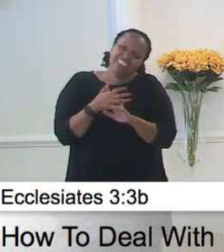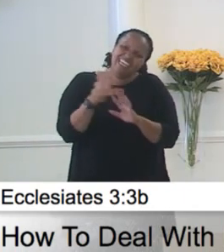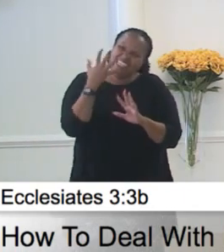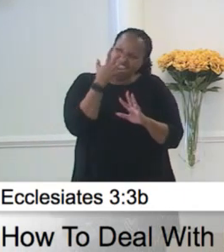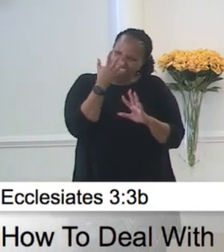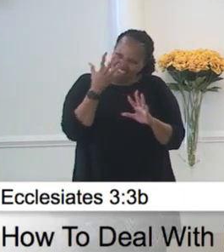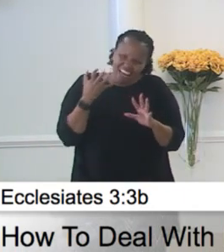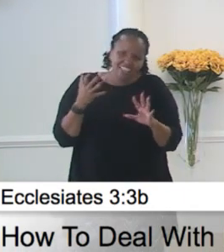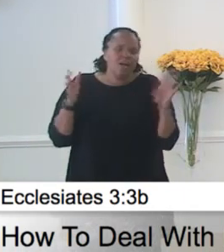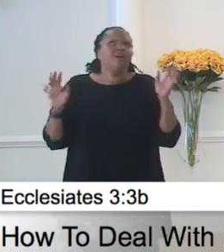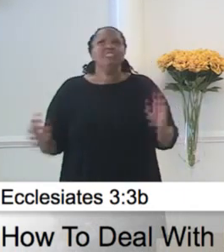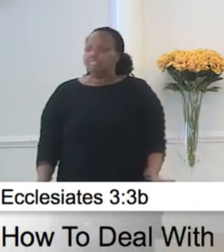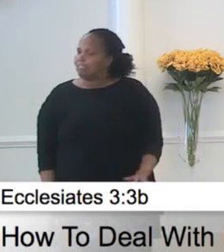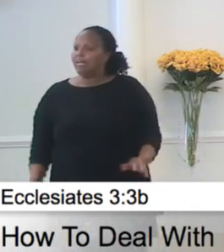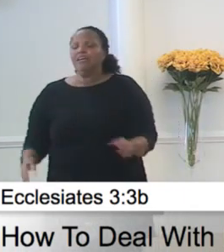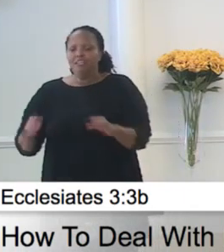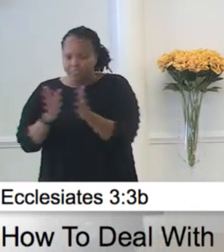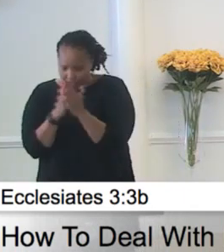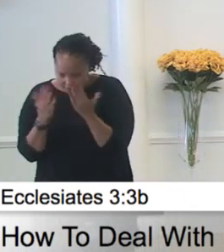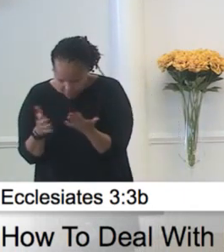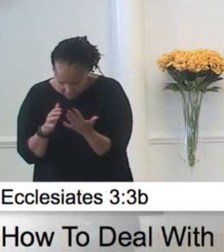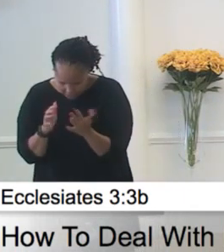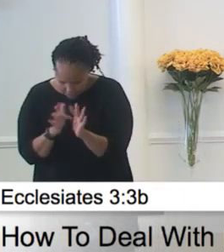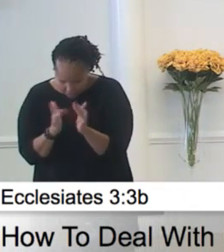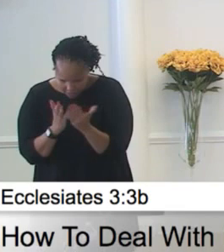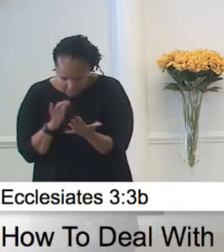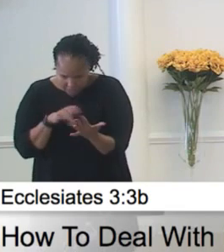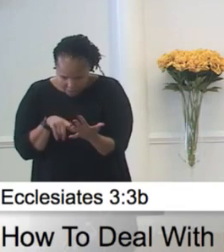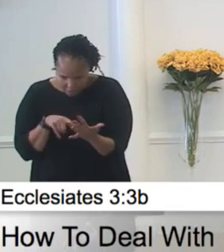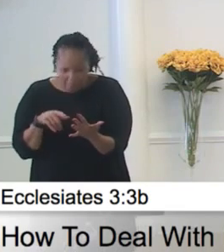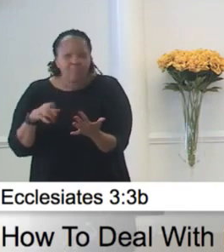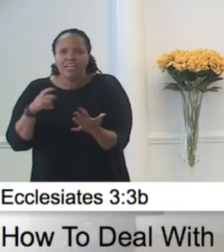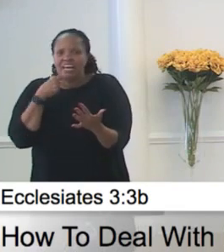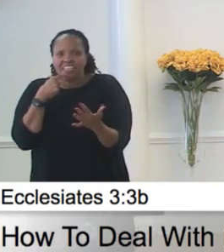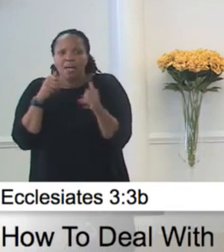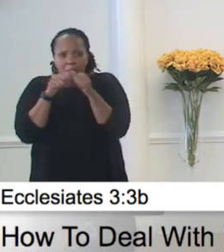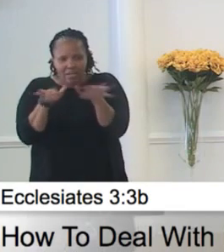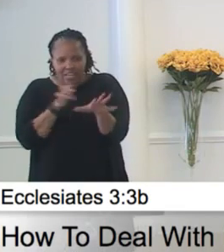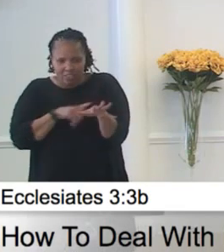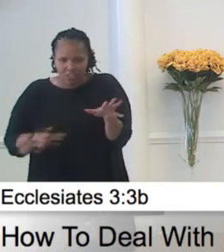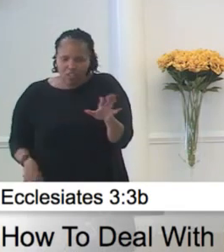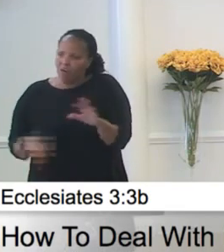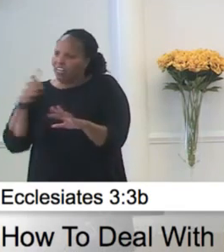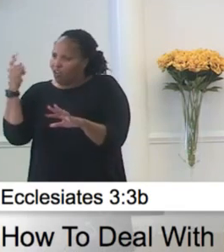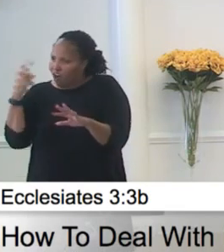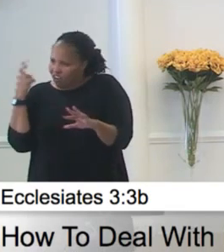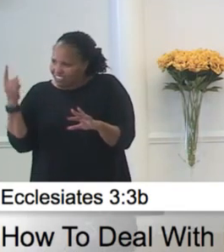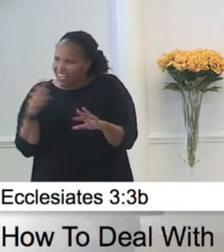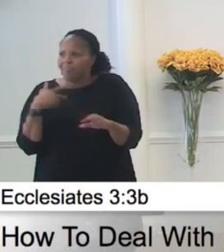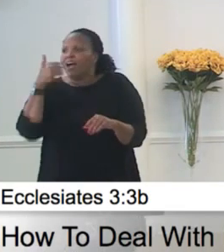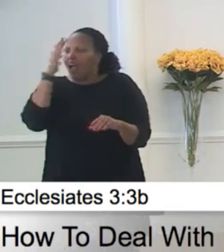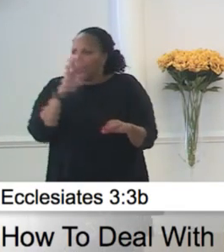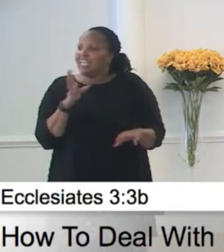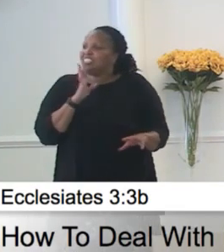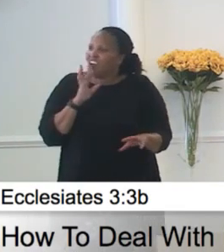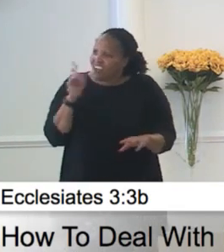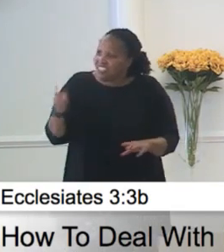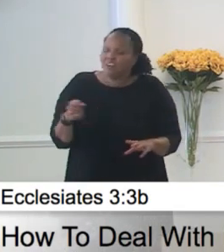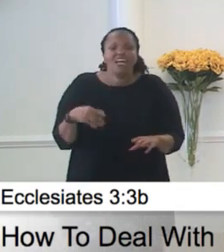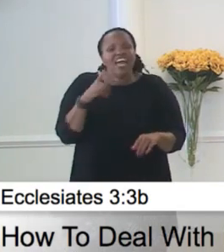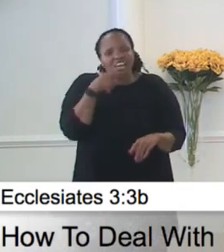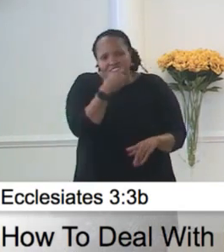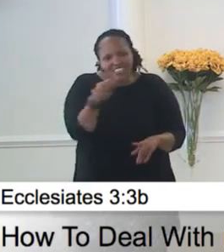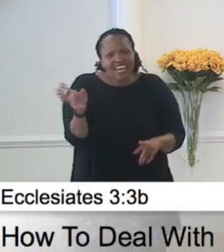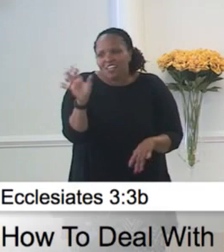to the same scripture, and it said, bless the Lord at all. He's talking right now. He's going to tell you the same thing he told